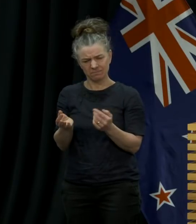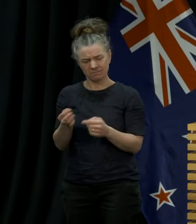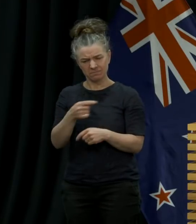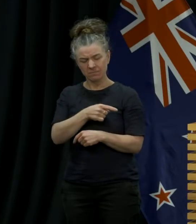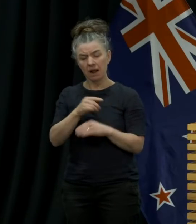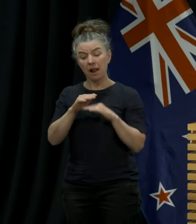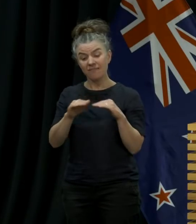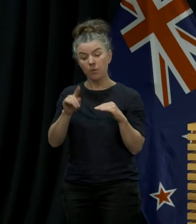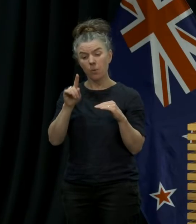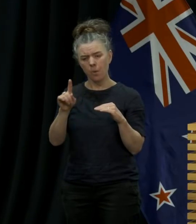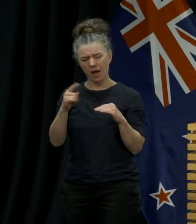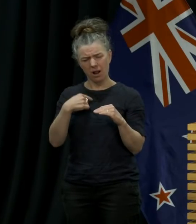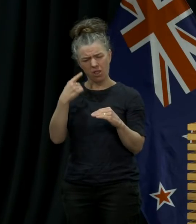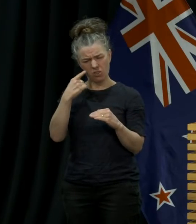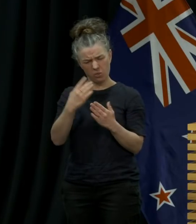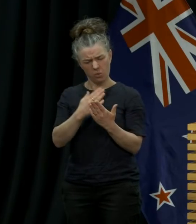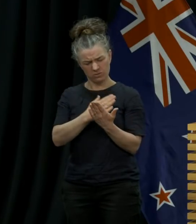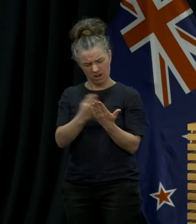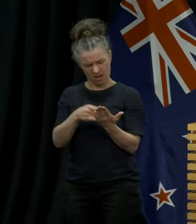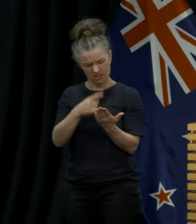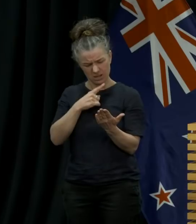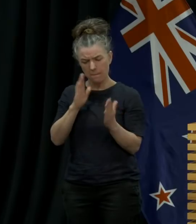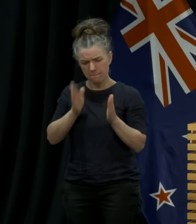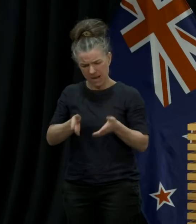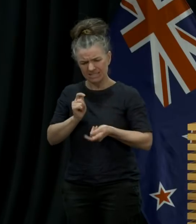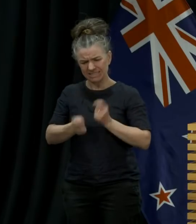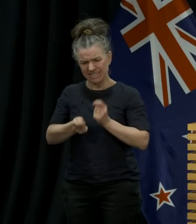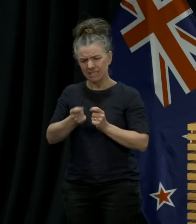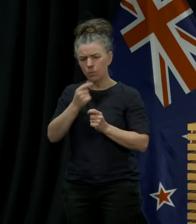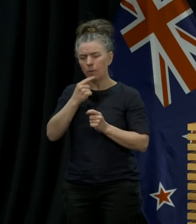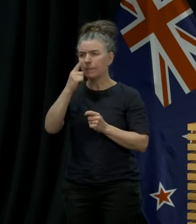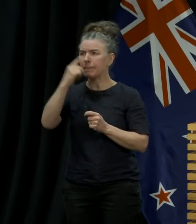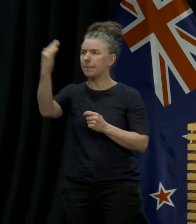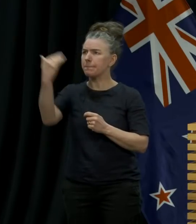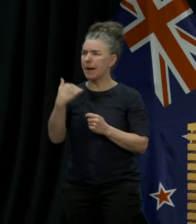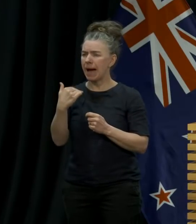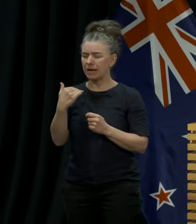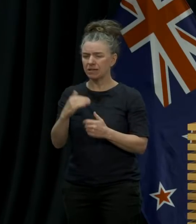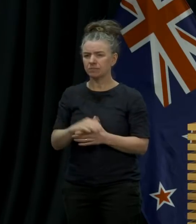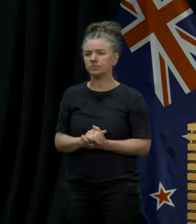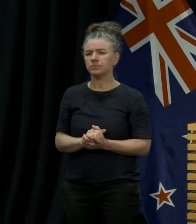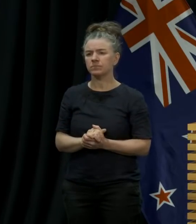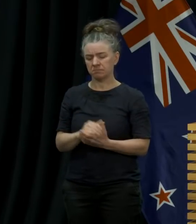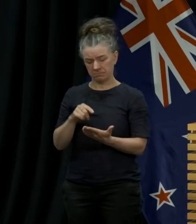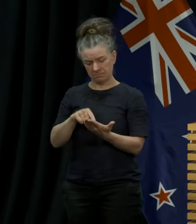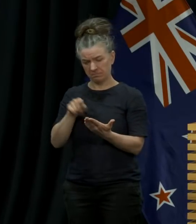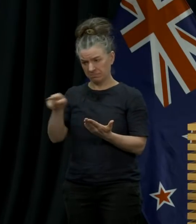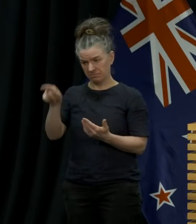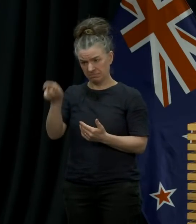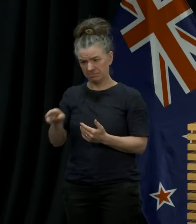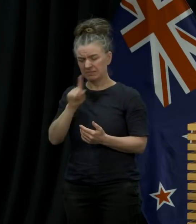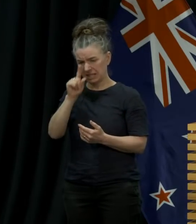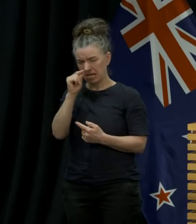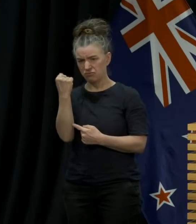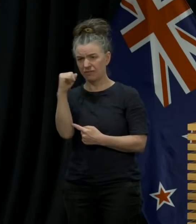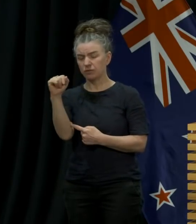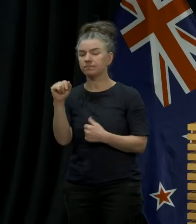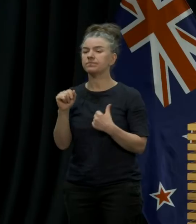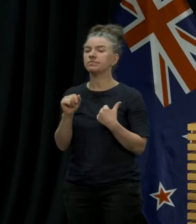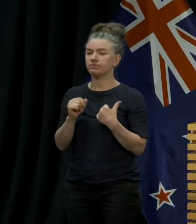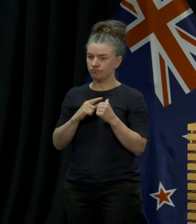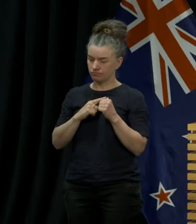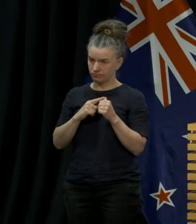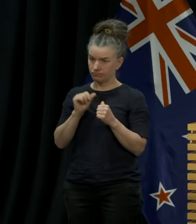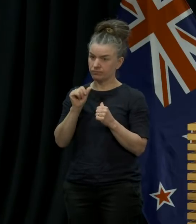pretty clear, I thought that it was going to be compulsory. Yeah, absolutely. And that is equally what, as ministers, we've been